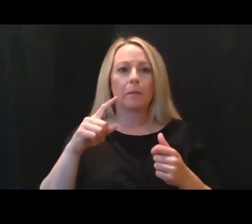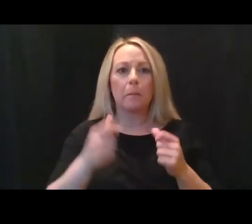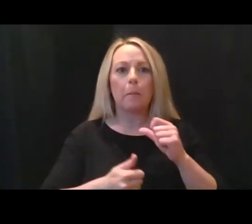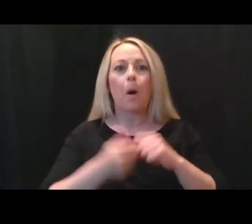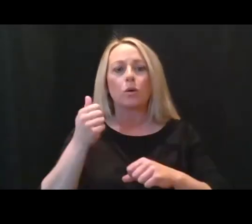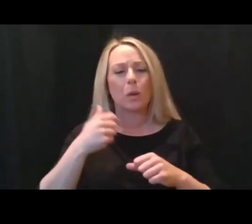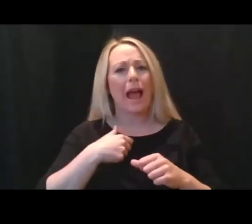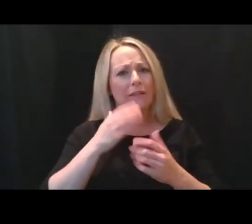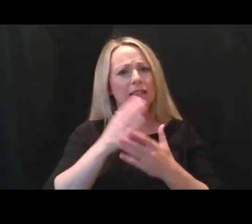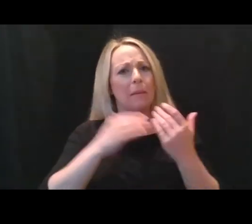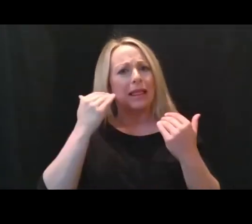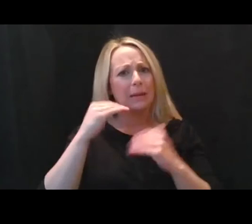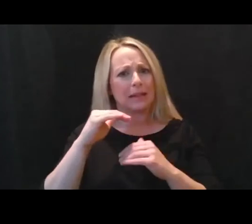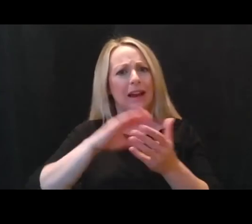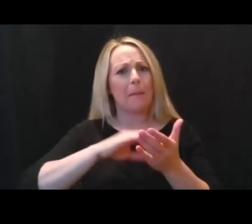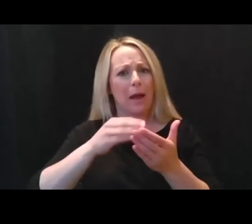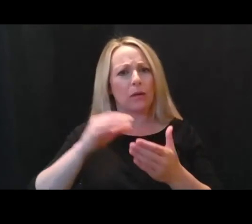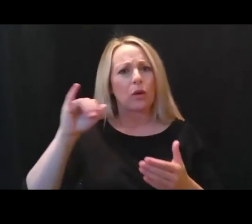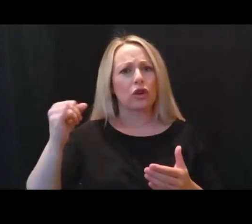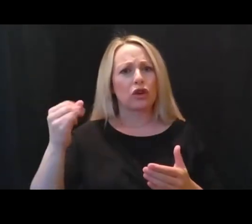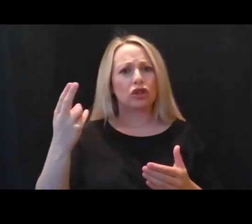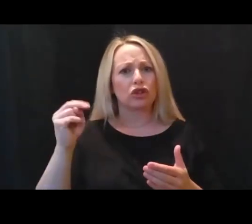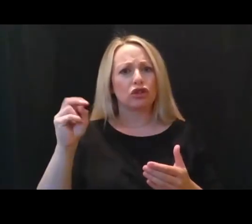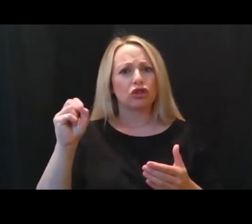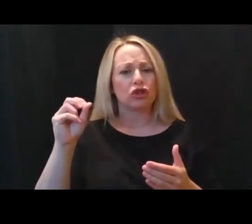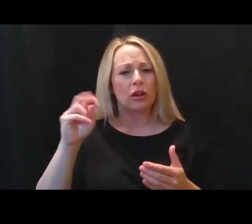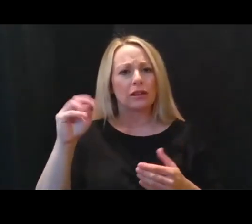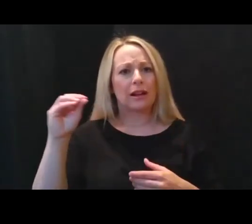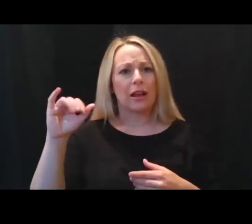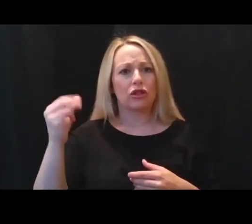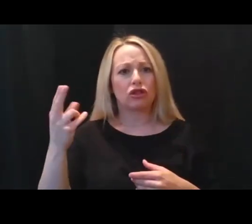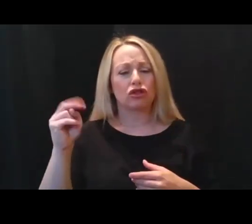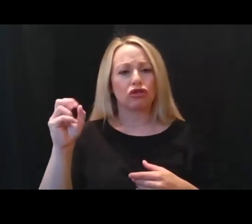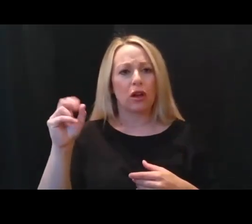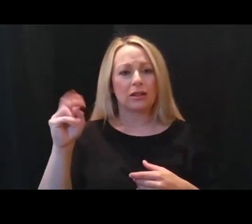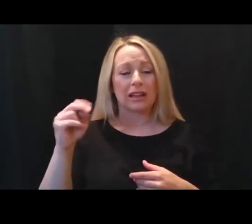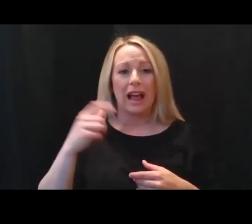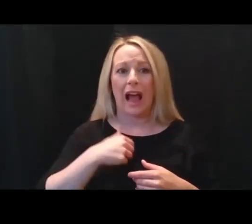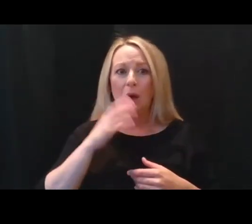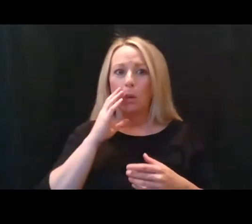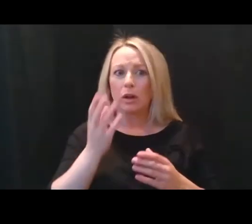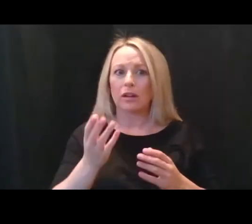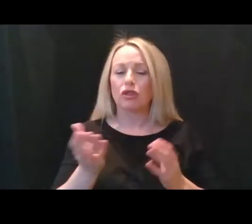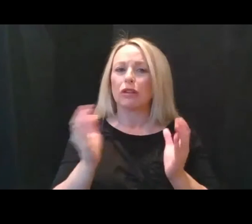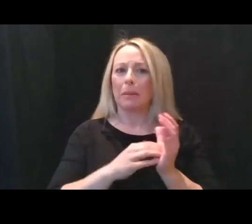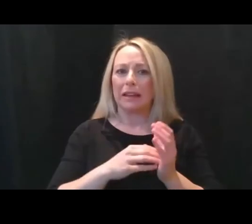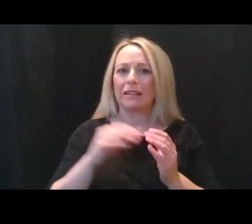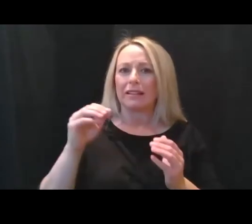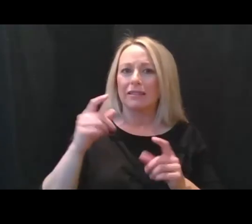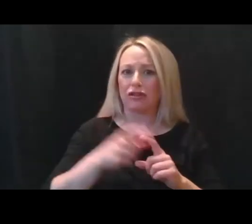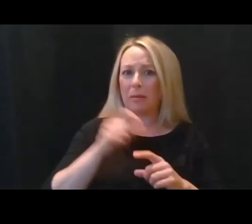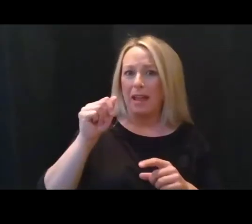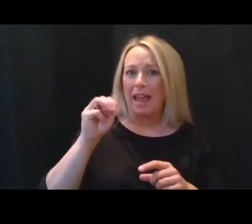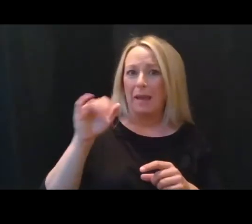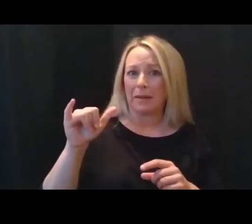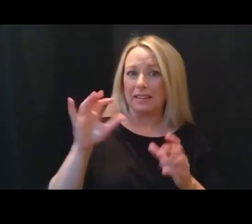Johnson. We've heard from patients that they're waiting for Johnson & Johnson. So I would reiterate Amy's comment to just take the vaccine that is